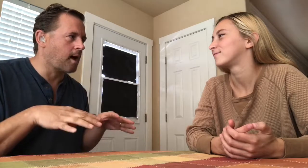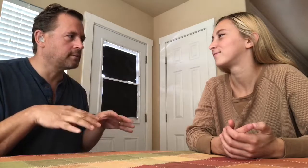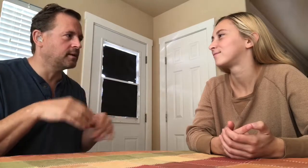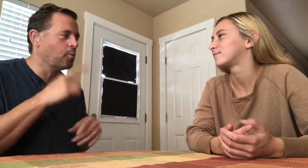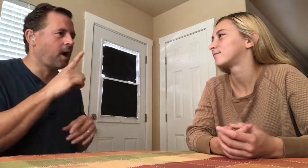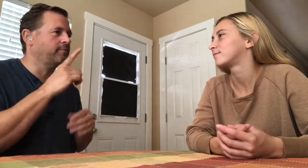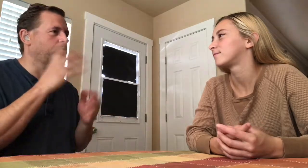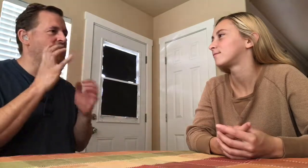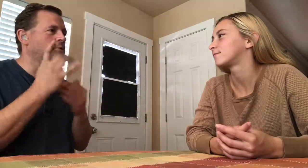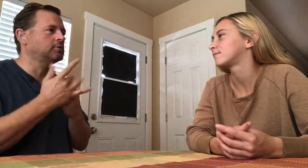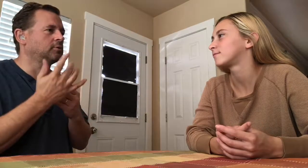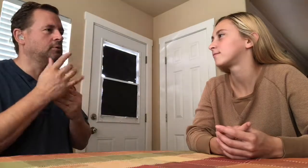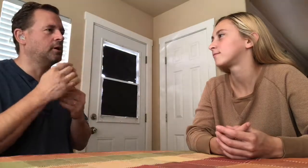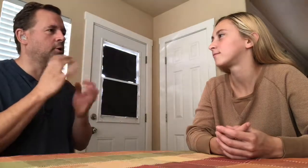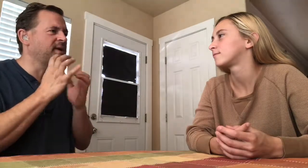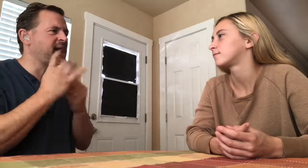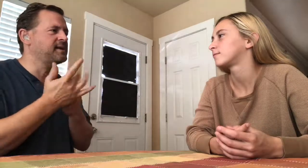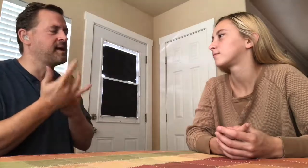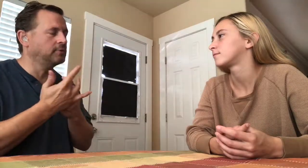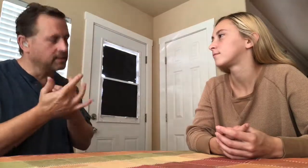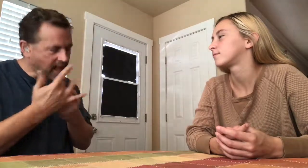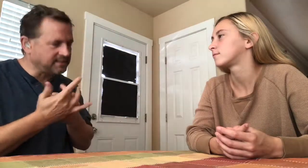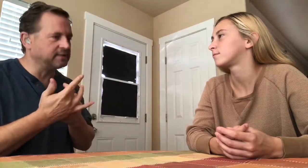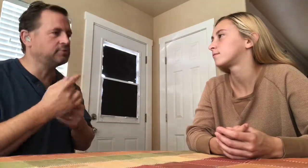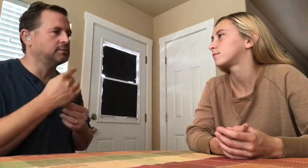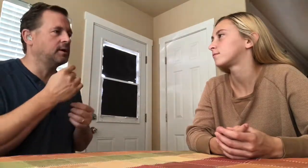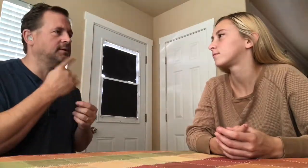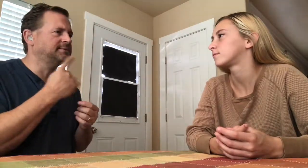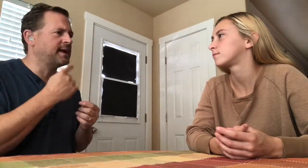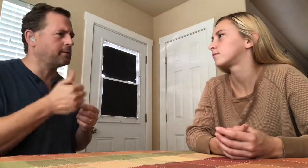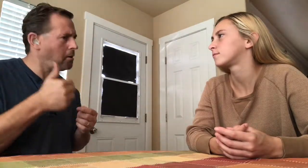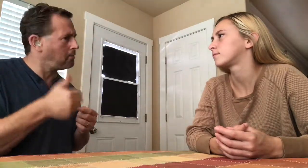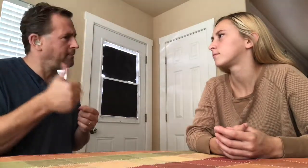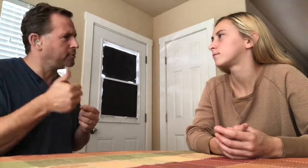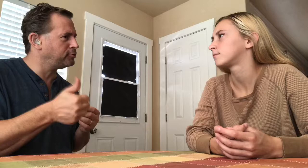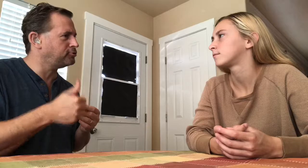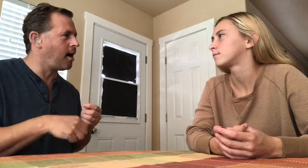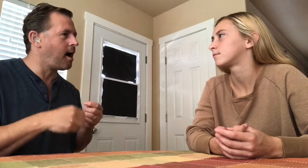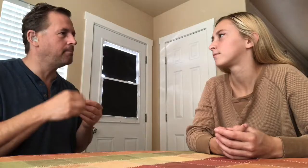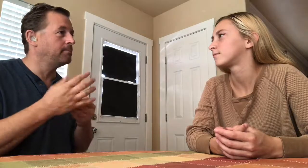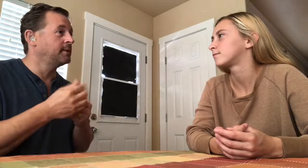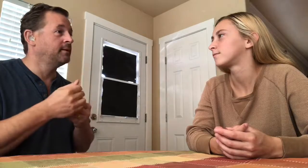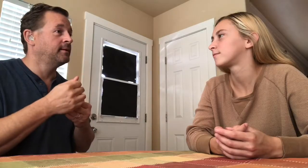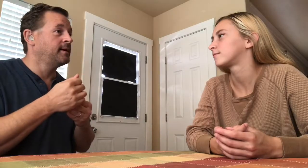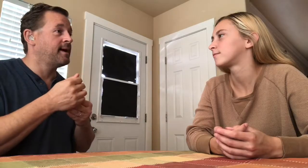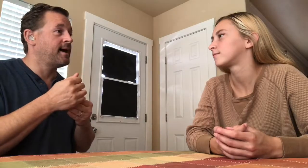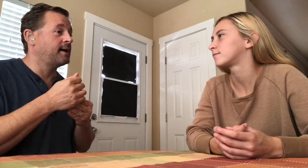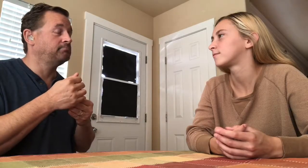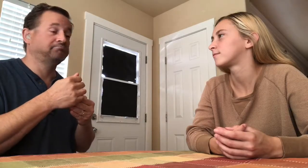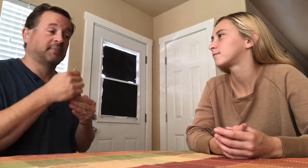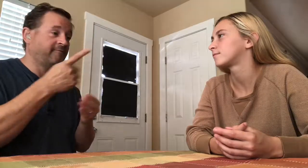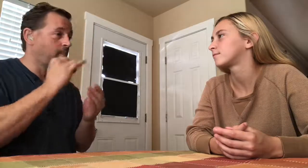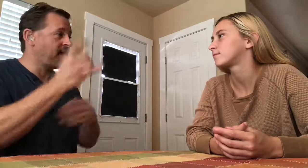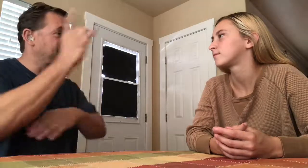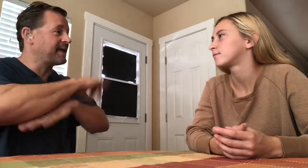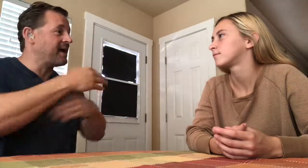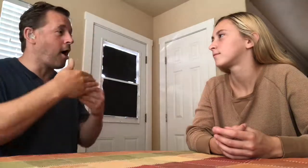shocked. And one of the radio communication technicians said, oh, man, good job. And from that day